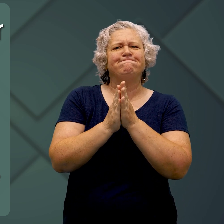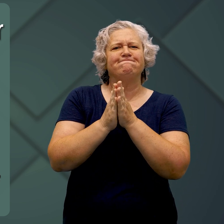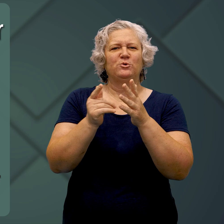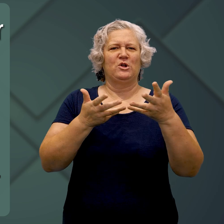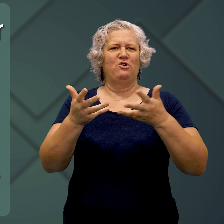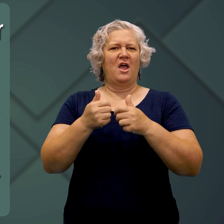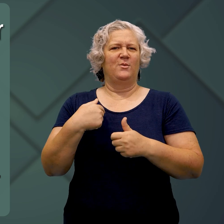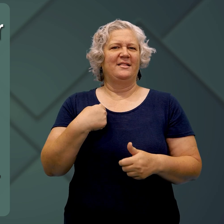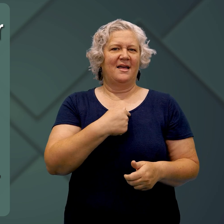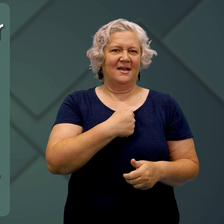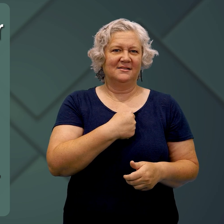to interact with us.